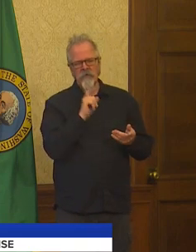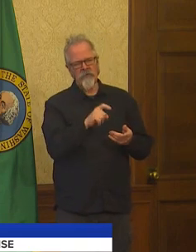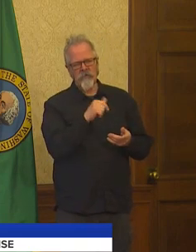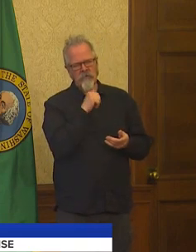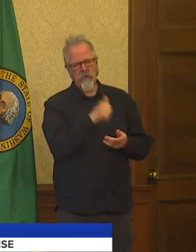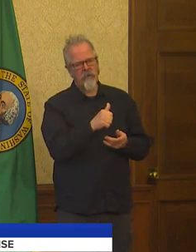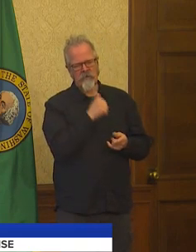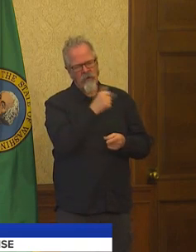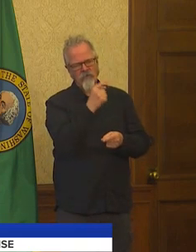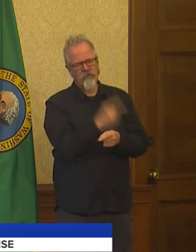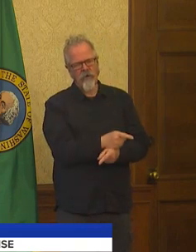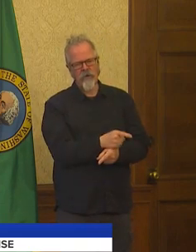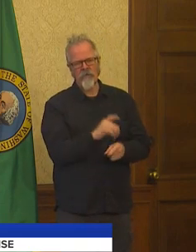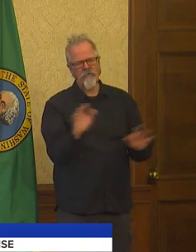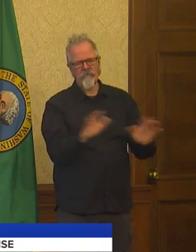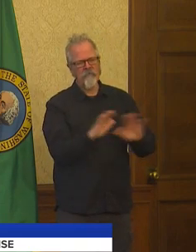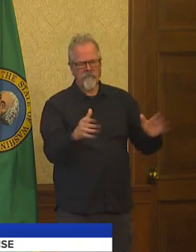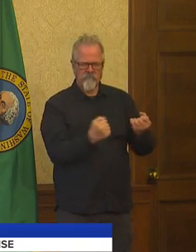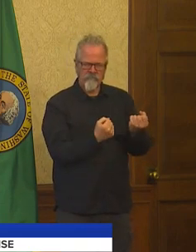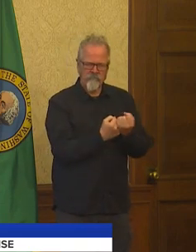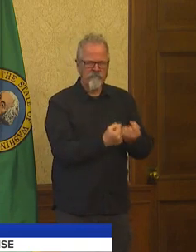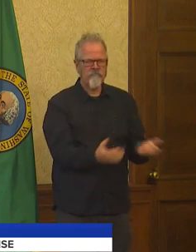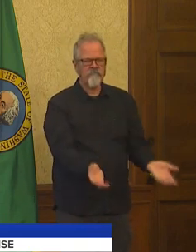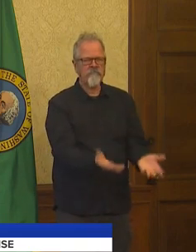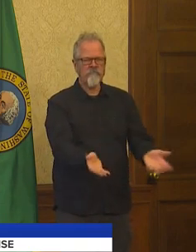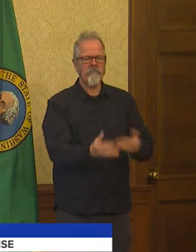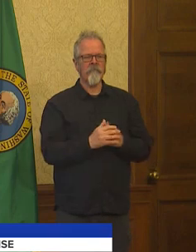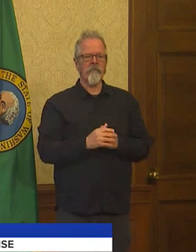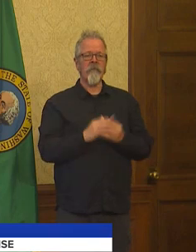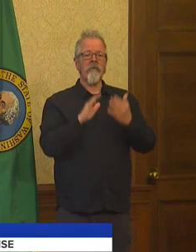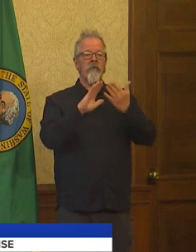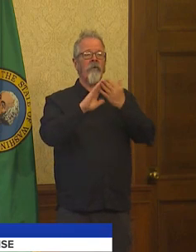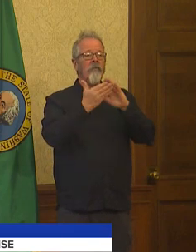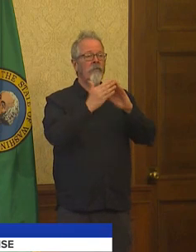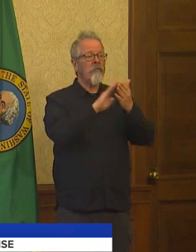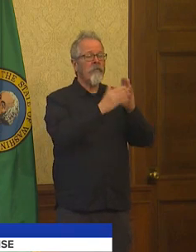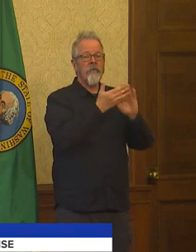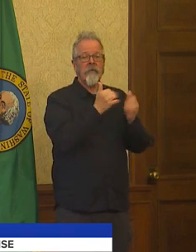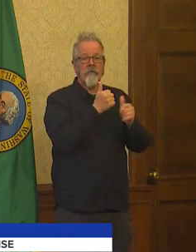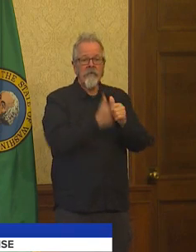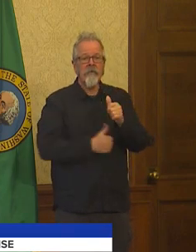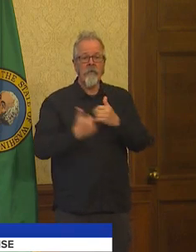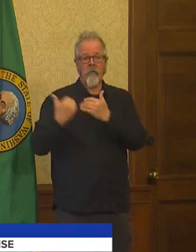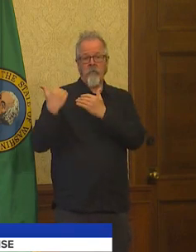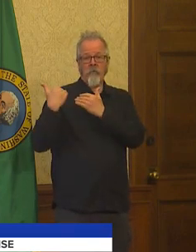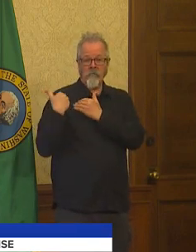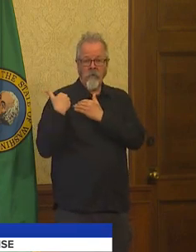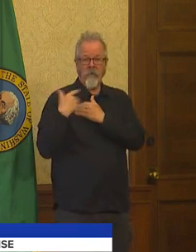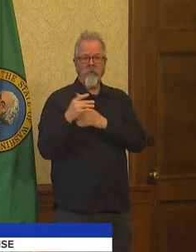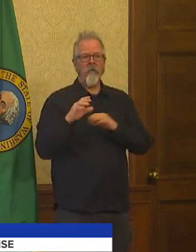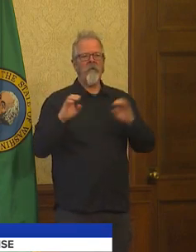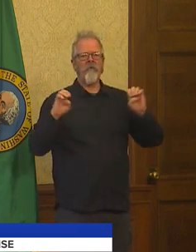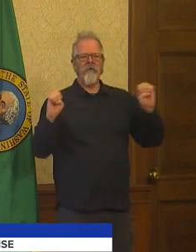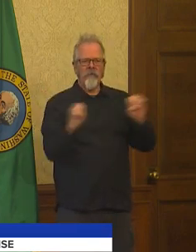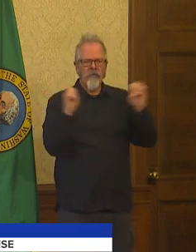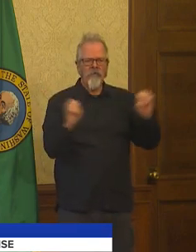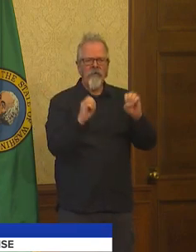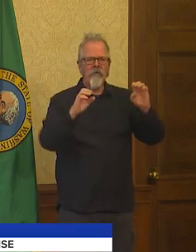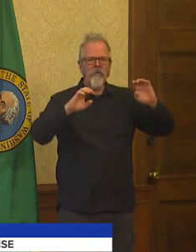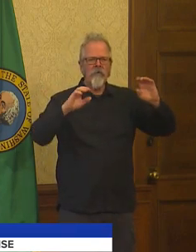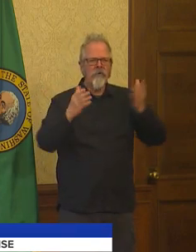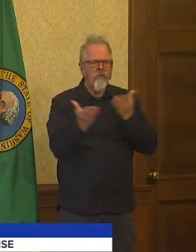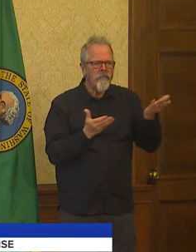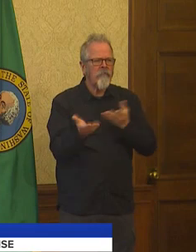emergency services. They're going to be involved in our contact tracing effort so we can find people that may have been exposed to this